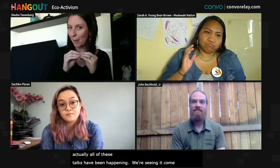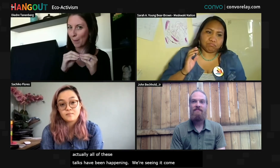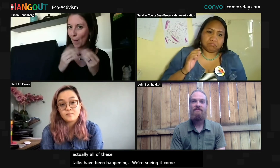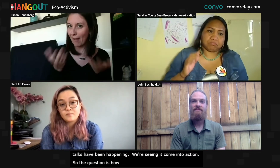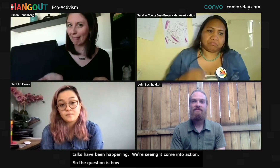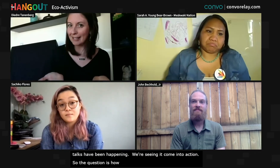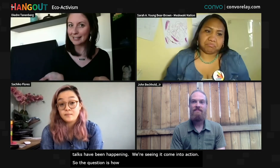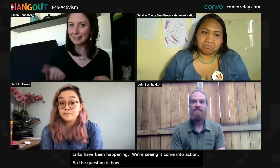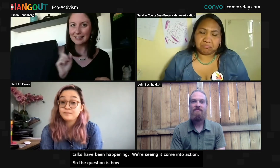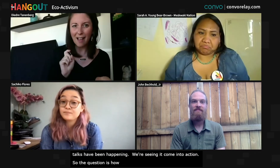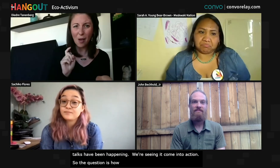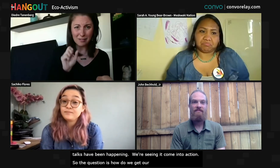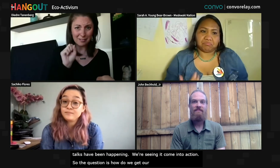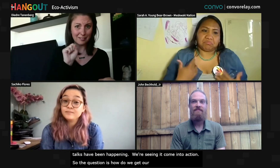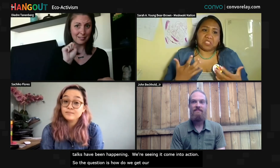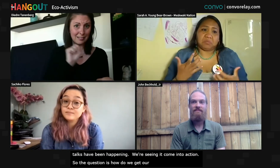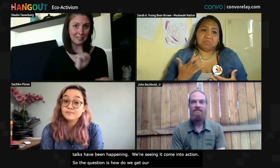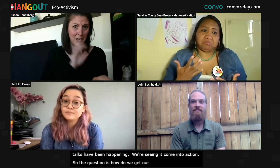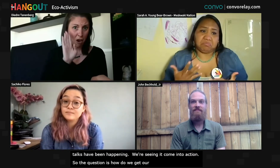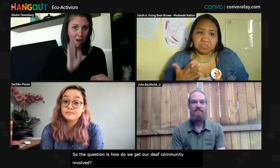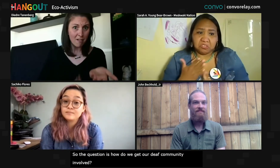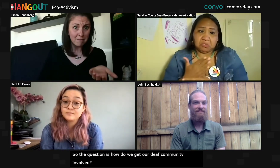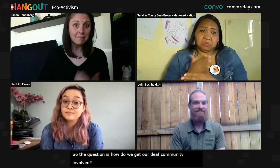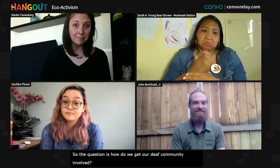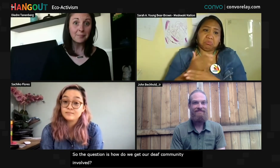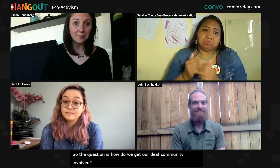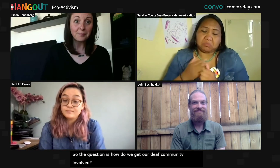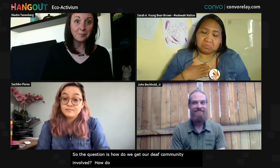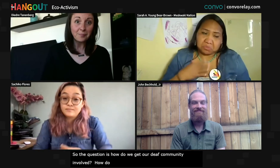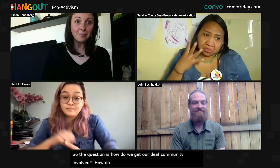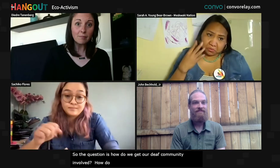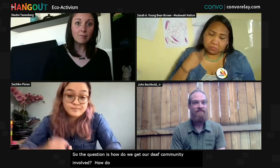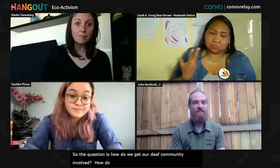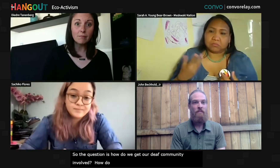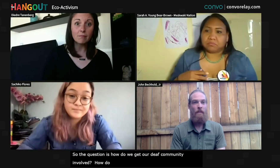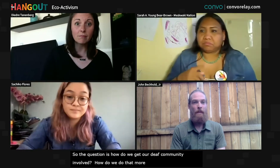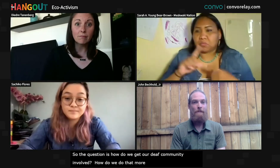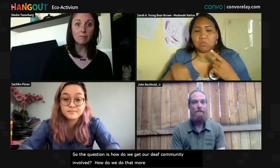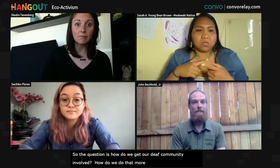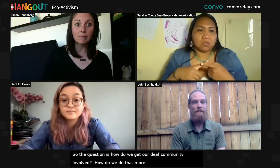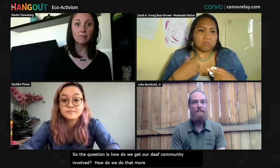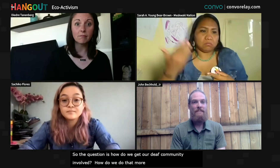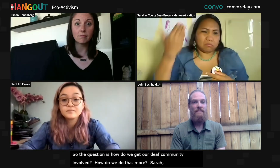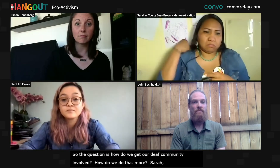involved? How do we do that more? So Sarah, do you have any thoughts?